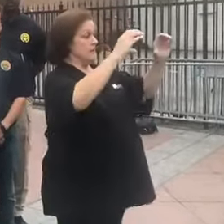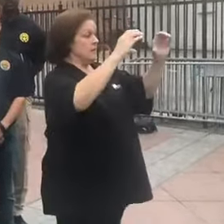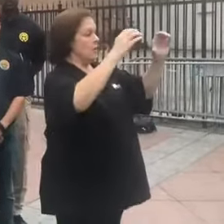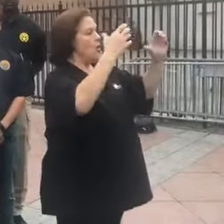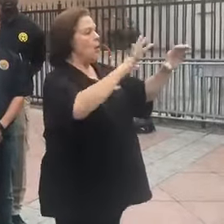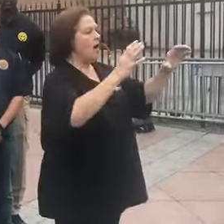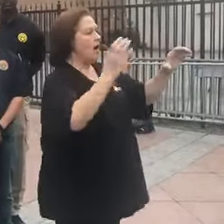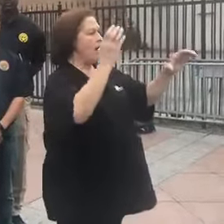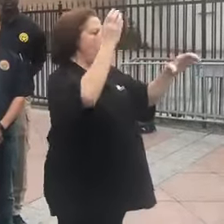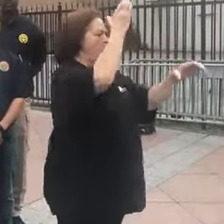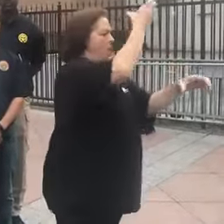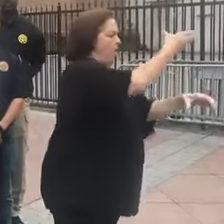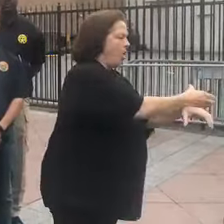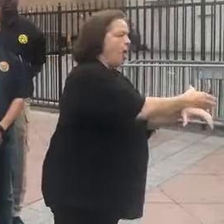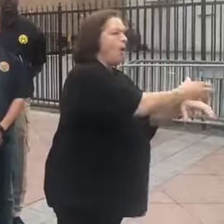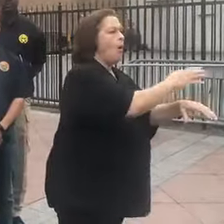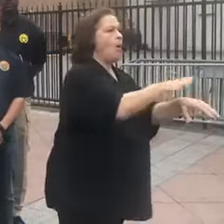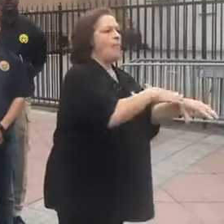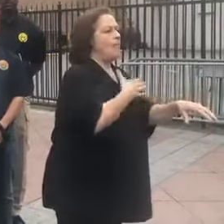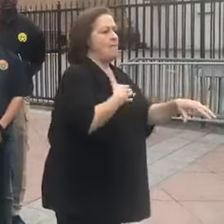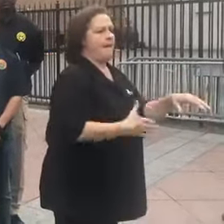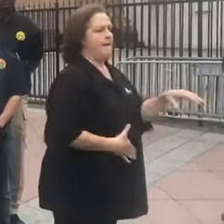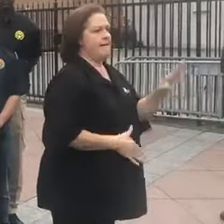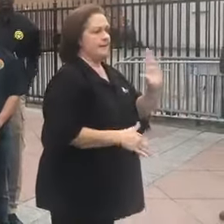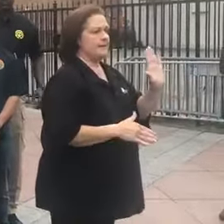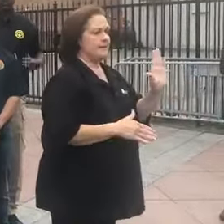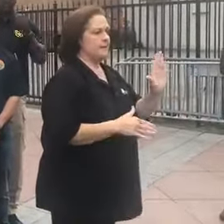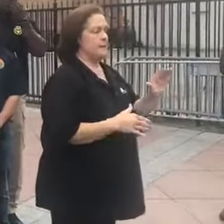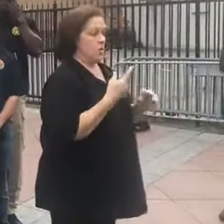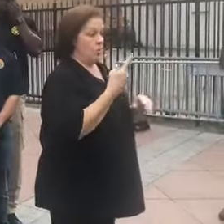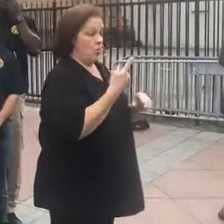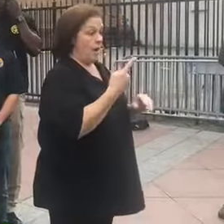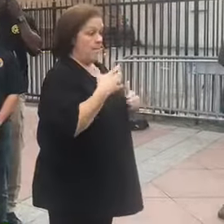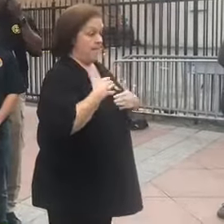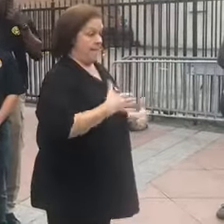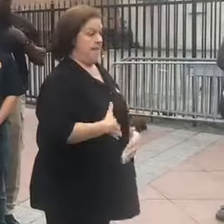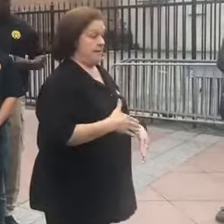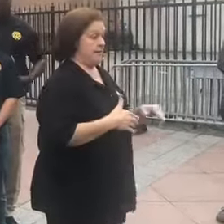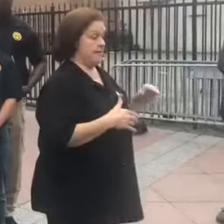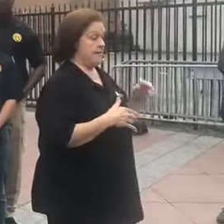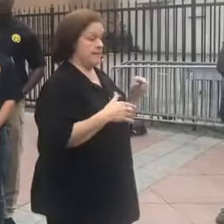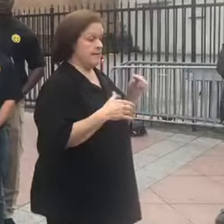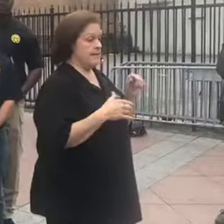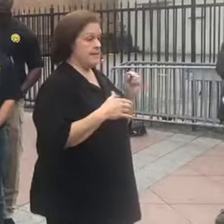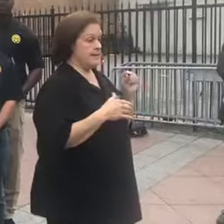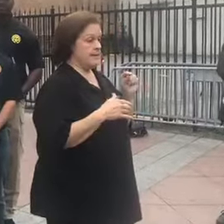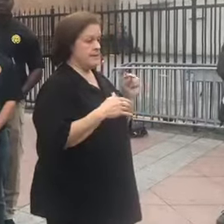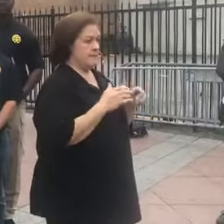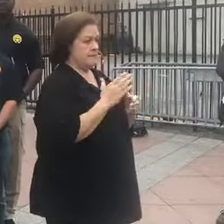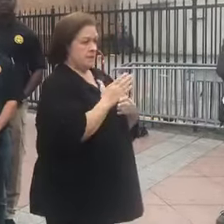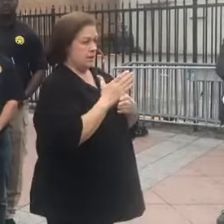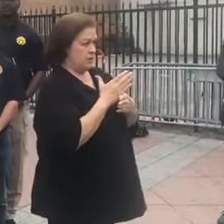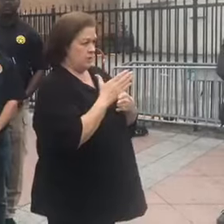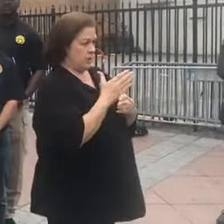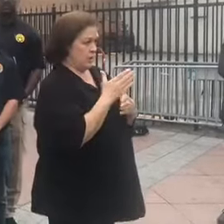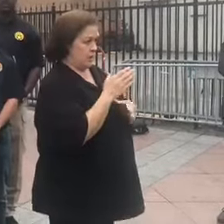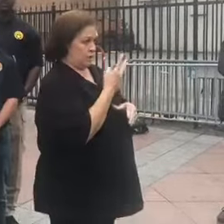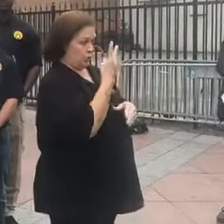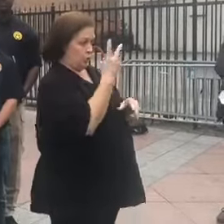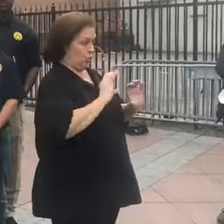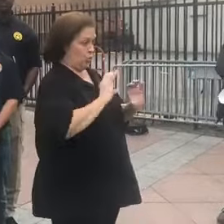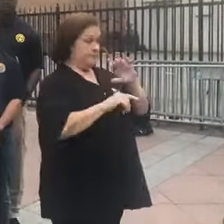come down in the two locations where the individuals are. So one individual is, we believe, is between the two cranes.